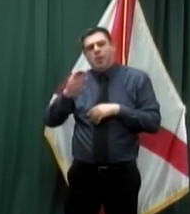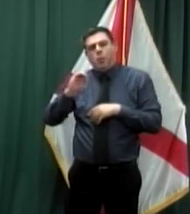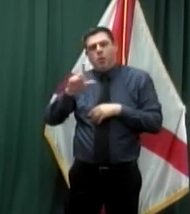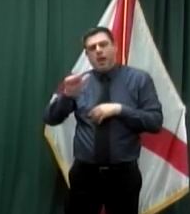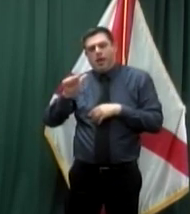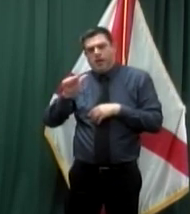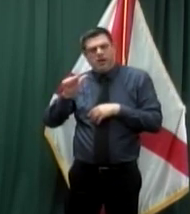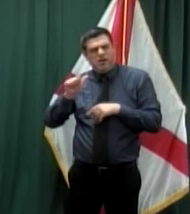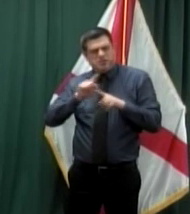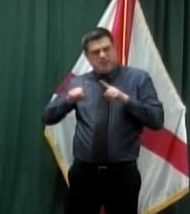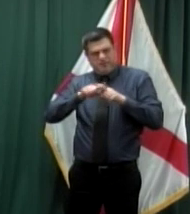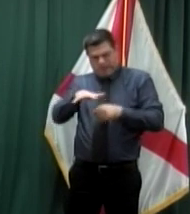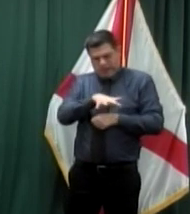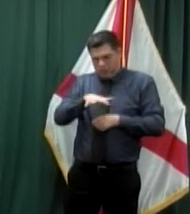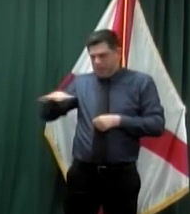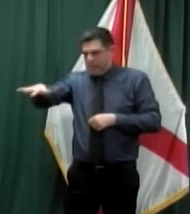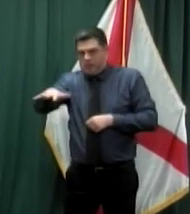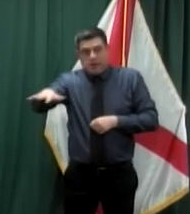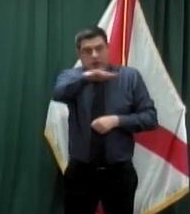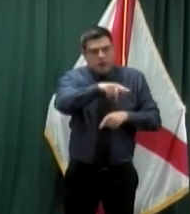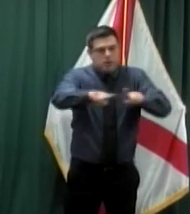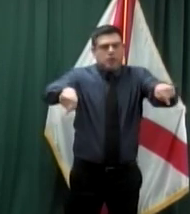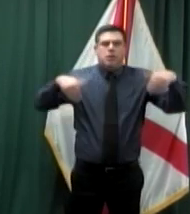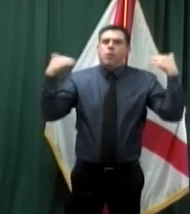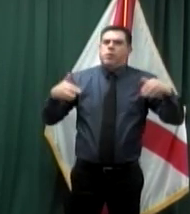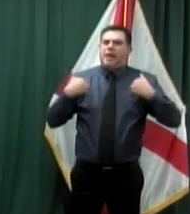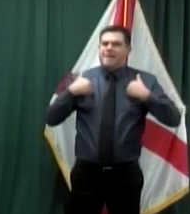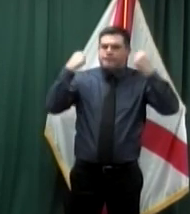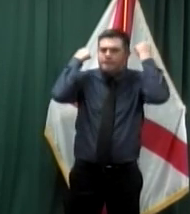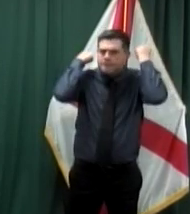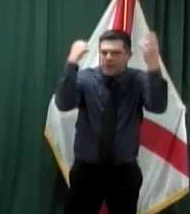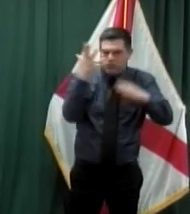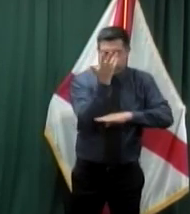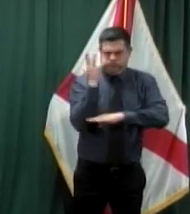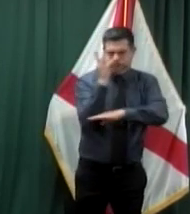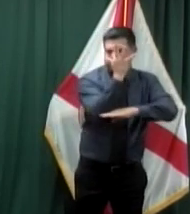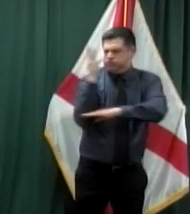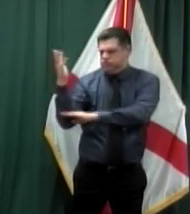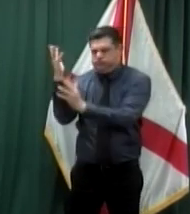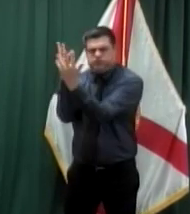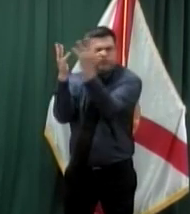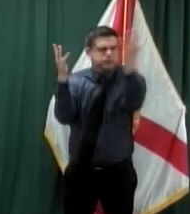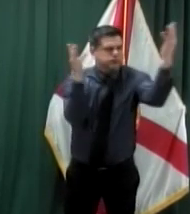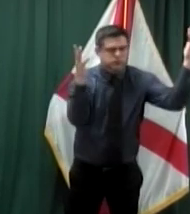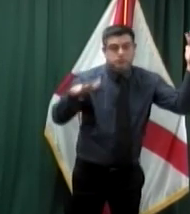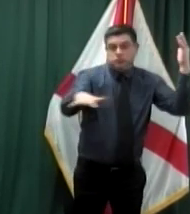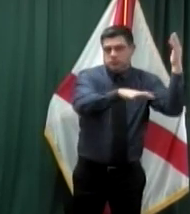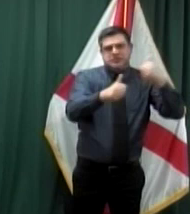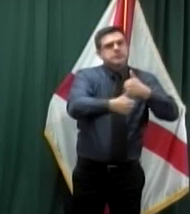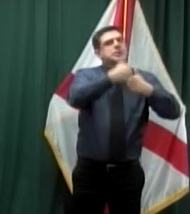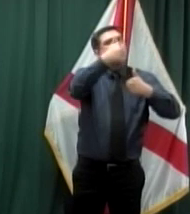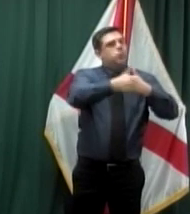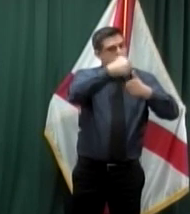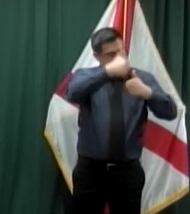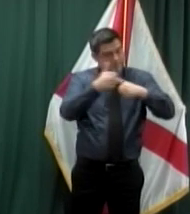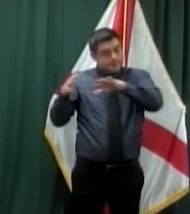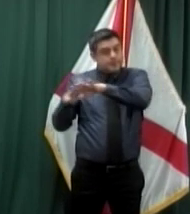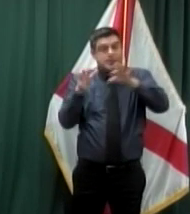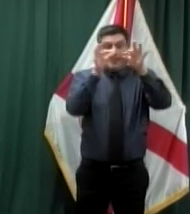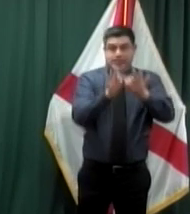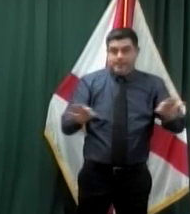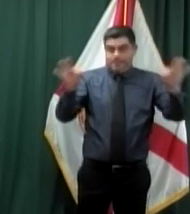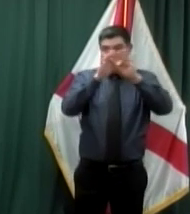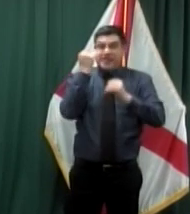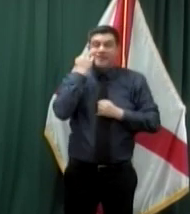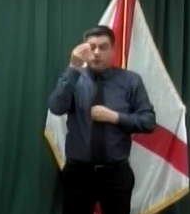a defensible space around your home, at least 30 feet, and 100 to 200 feet if your home